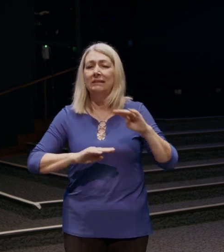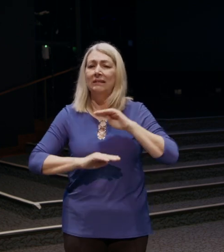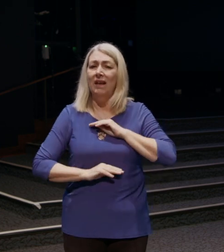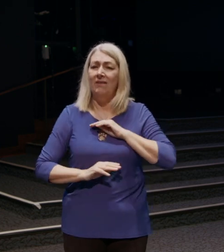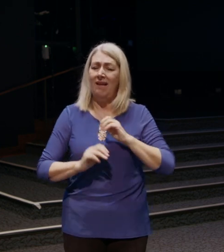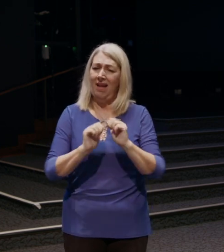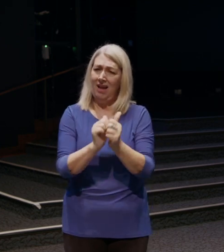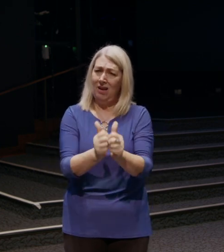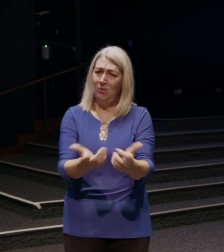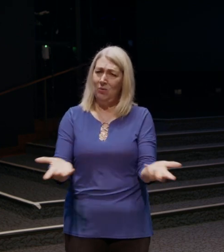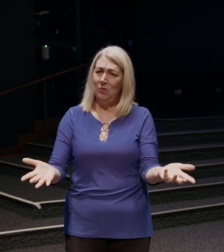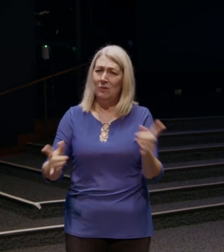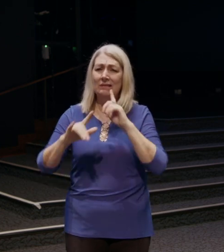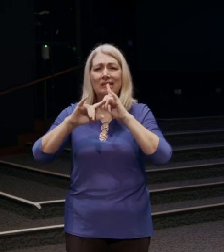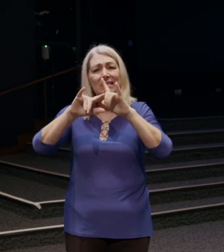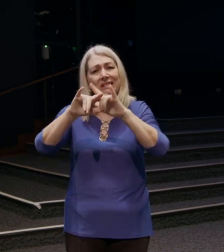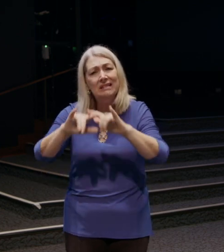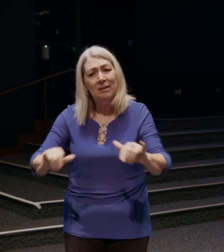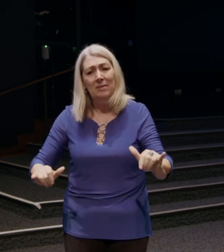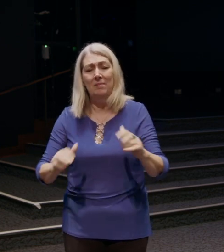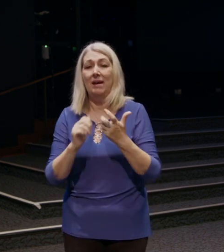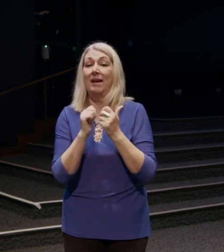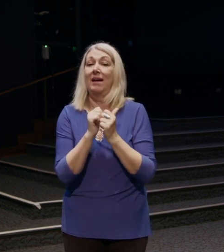satisfied at the same time?